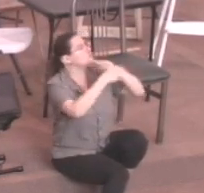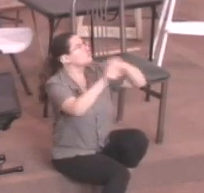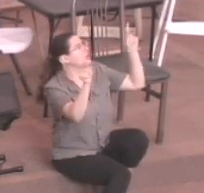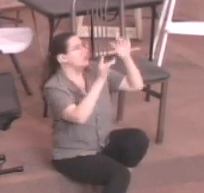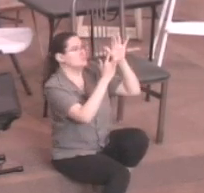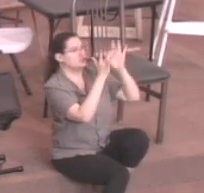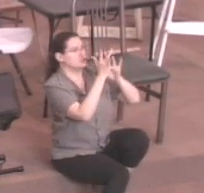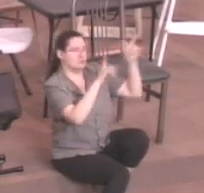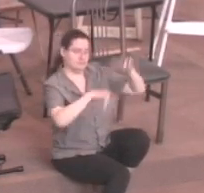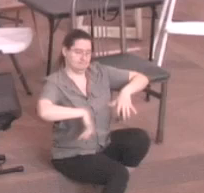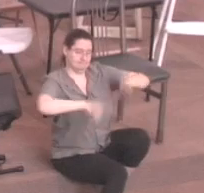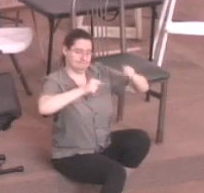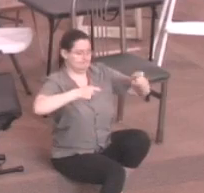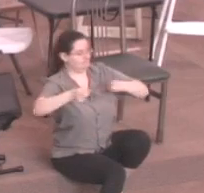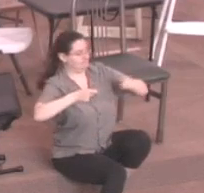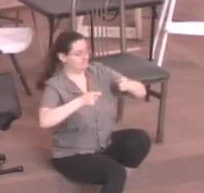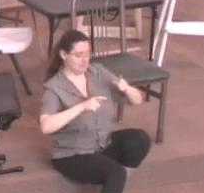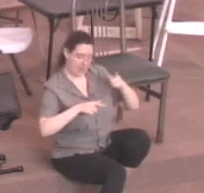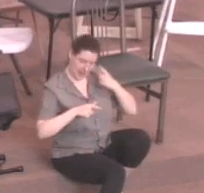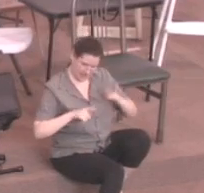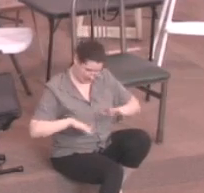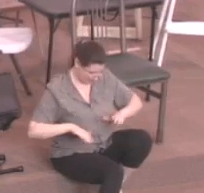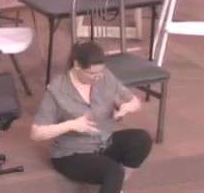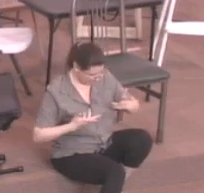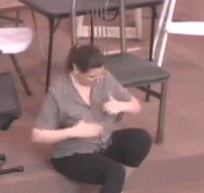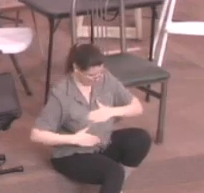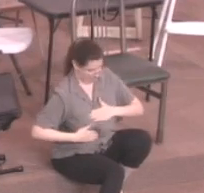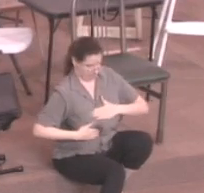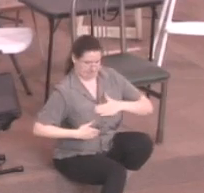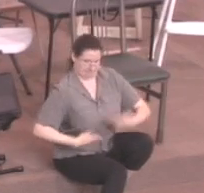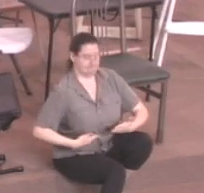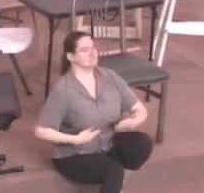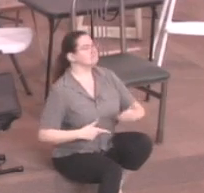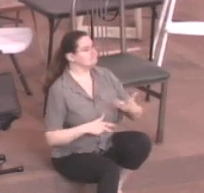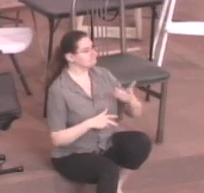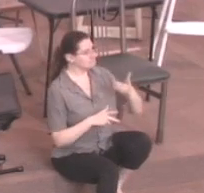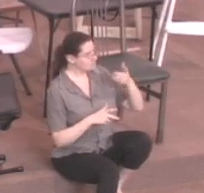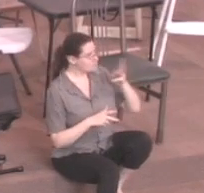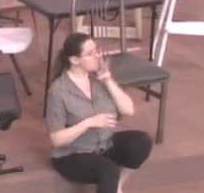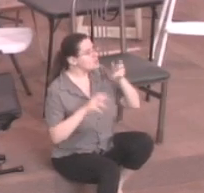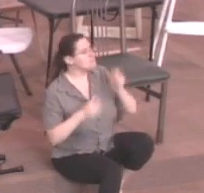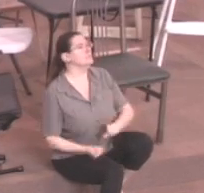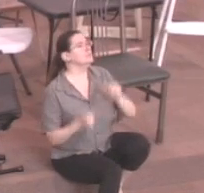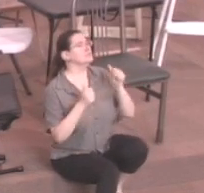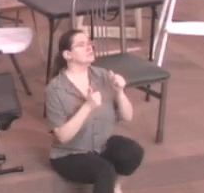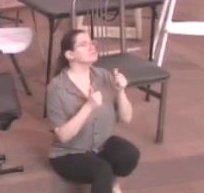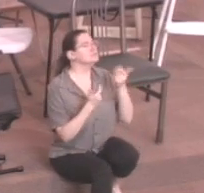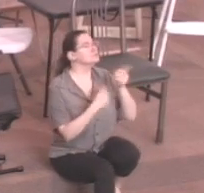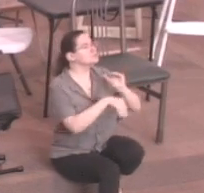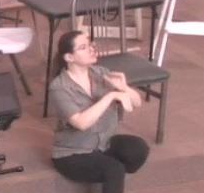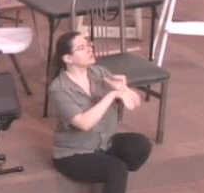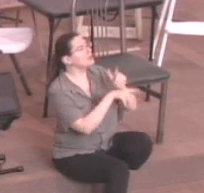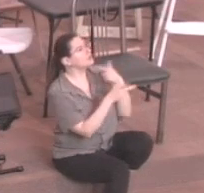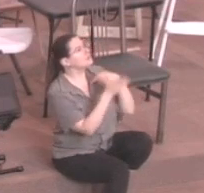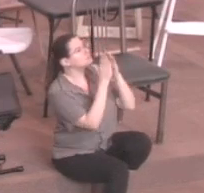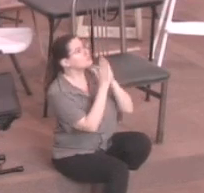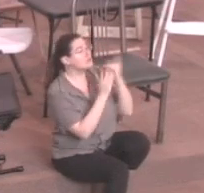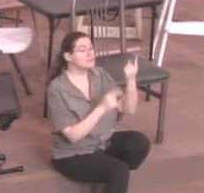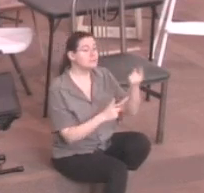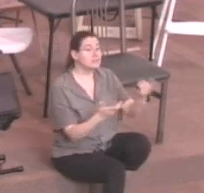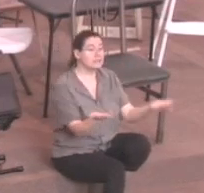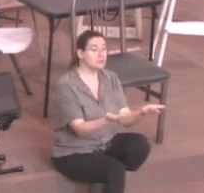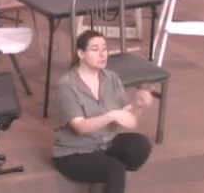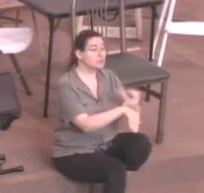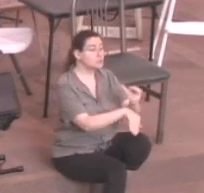and Savior and took that next step of obedience of being water baptized. Father, I just pray tonight that if there's somebody sitting in here